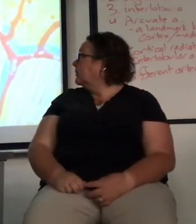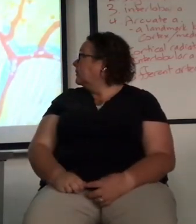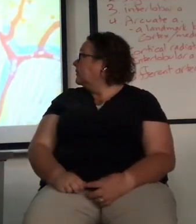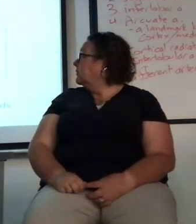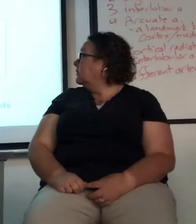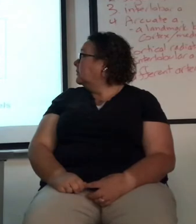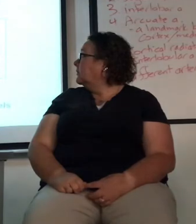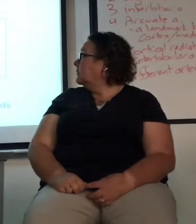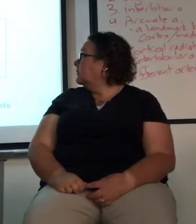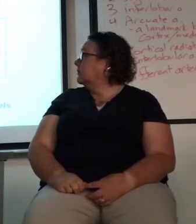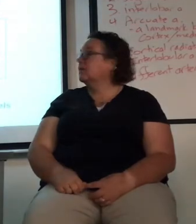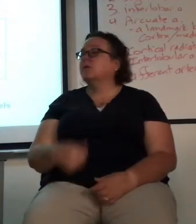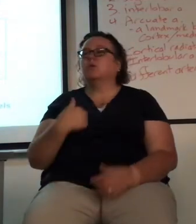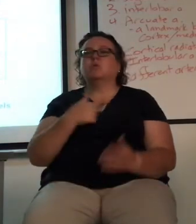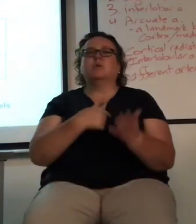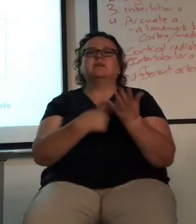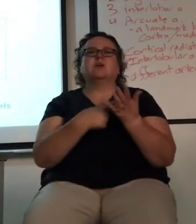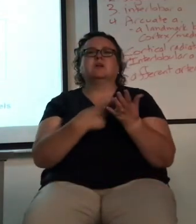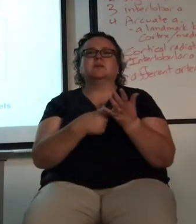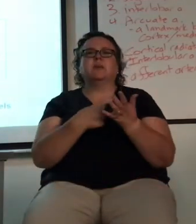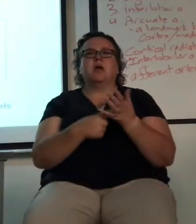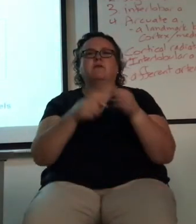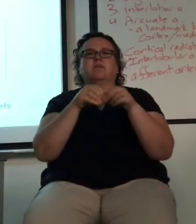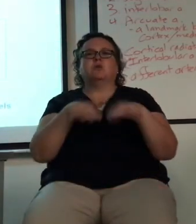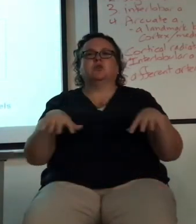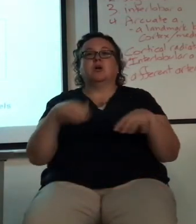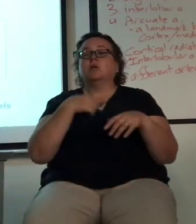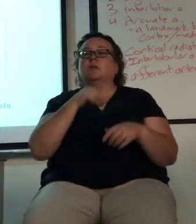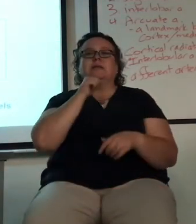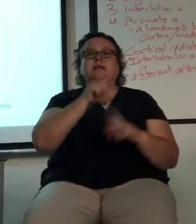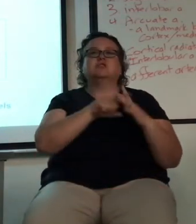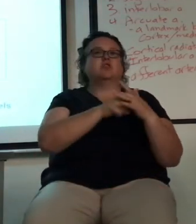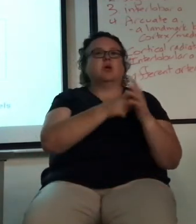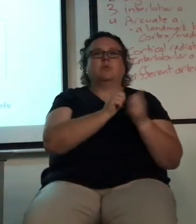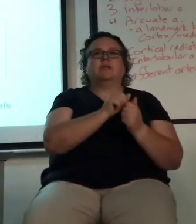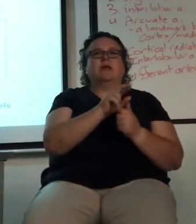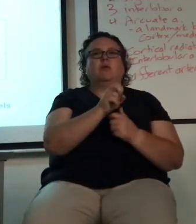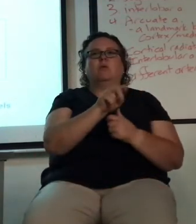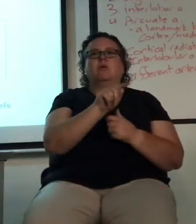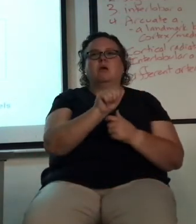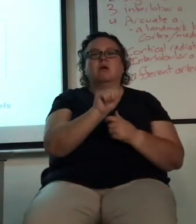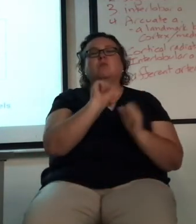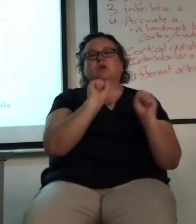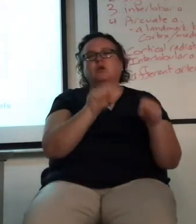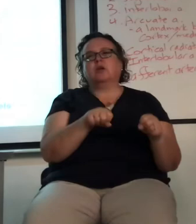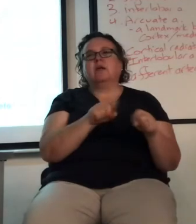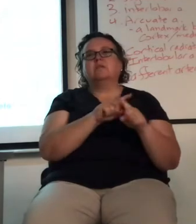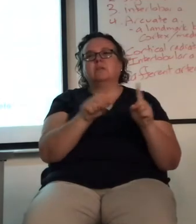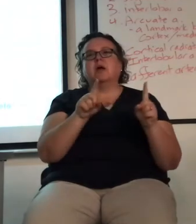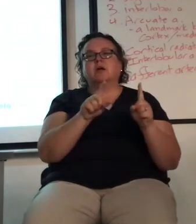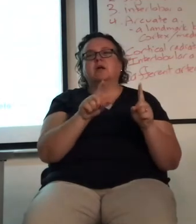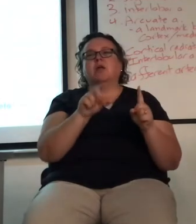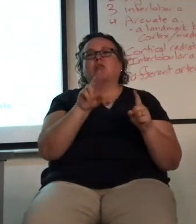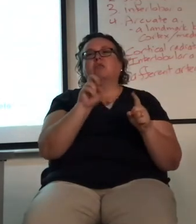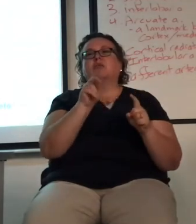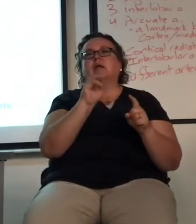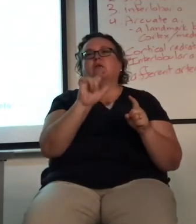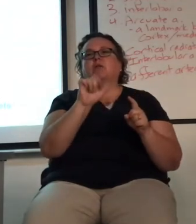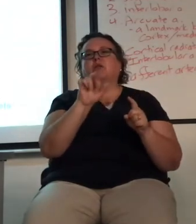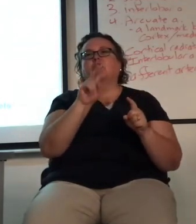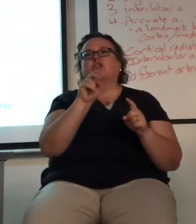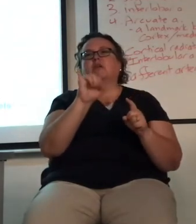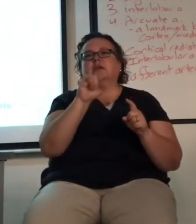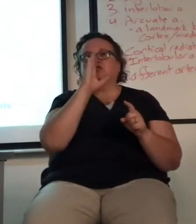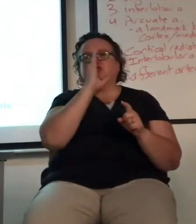charts. We started, well, we didn't start with aorta, I guess you could have. The renal arteries branch right off aorta. And it goes